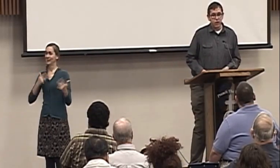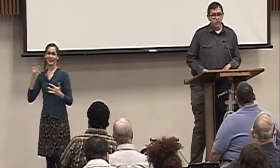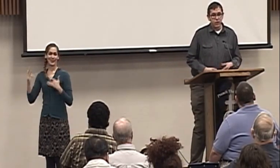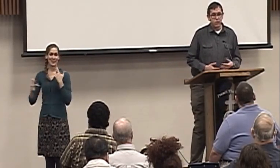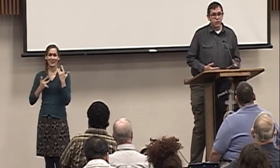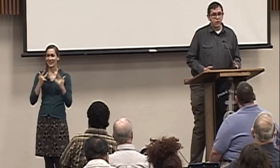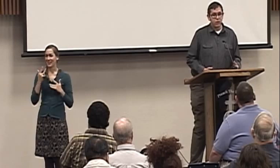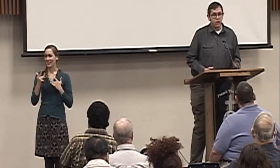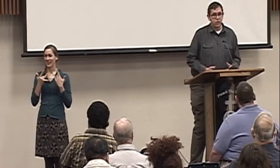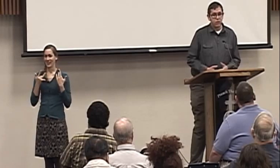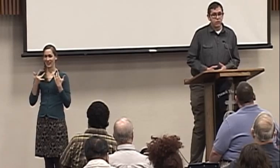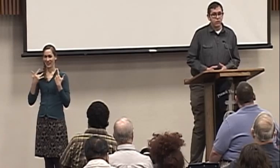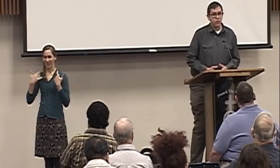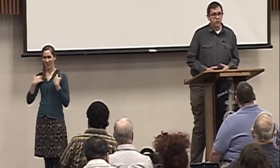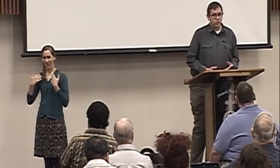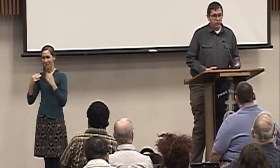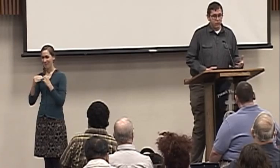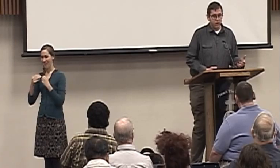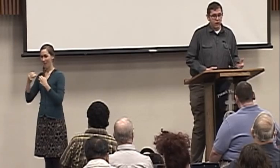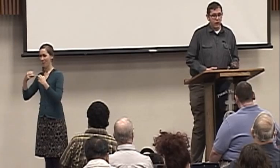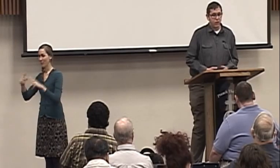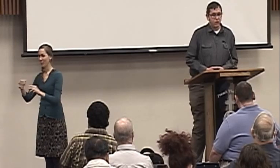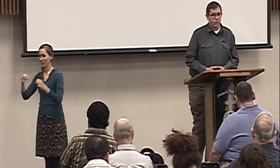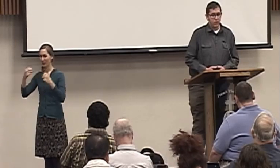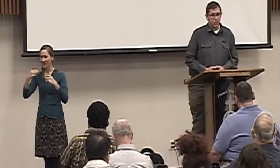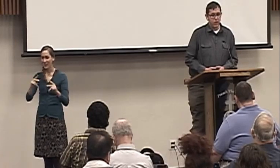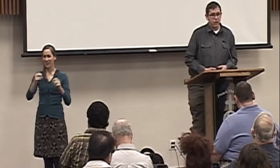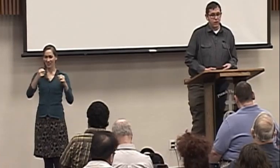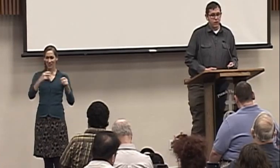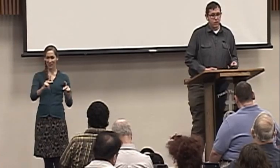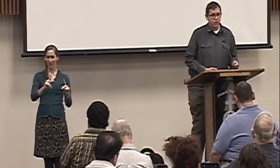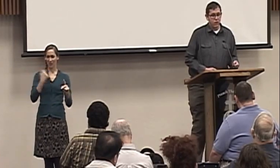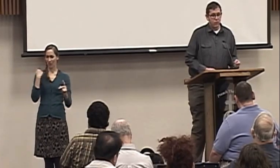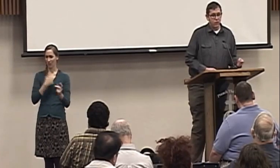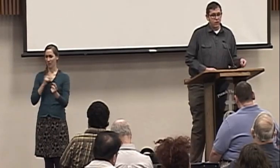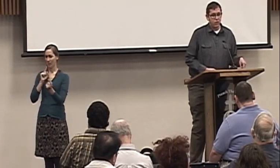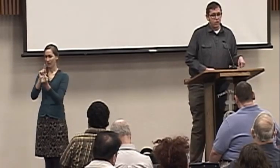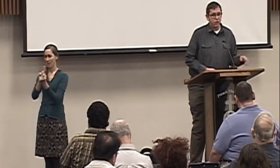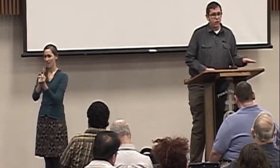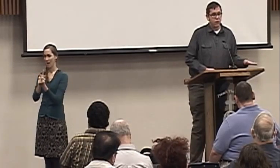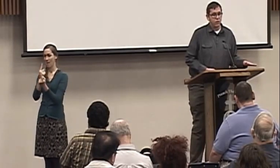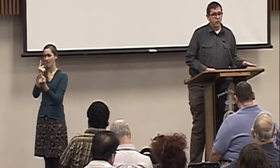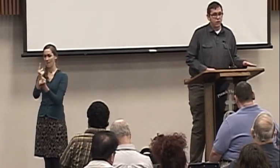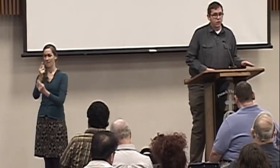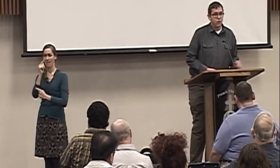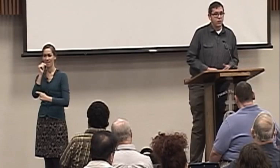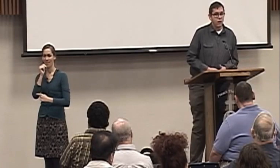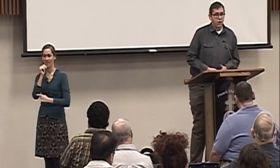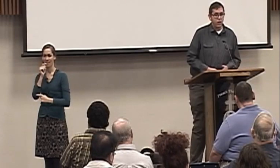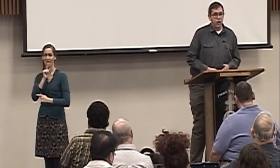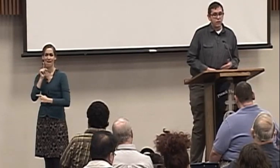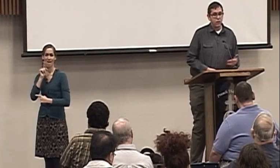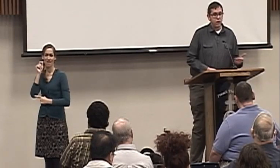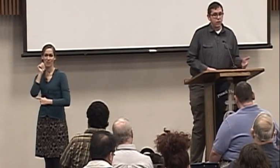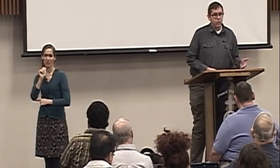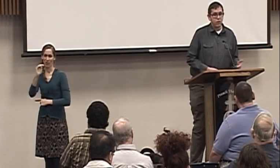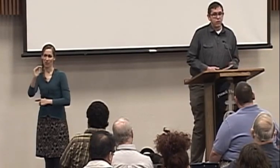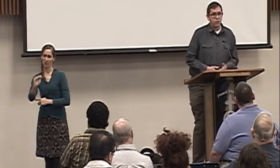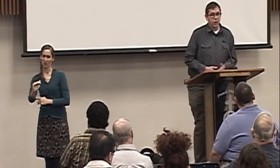up doors to schools. And we started out, we met one little deaf girl, and that really opened the door. But then